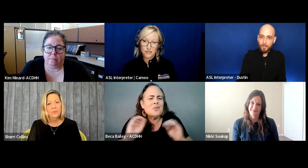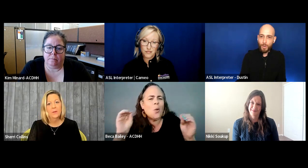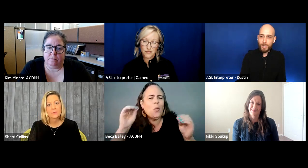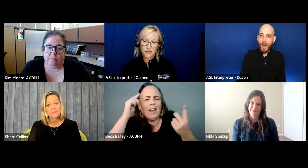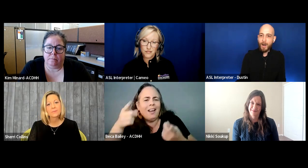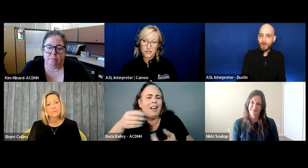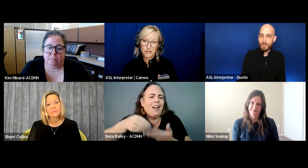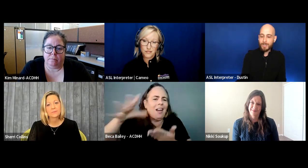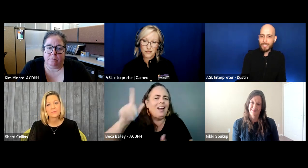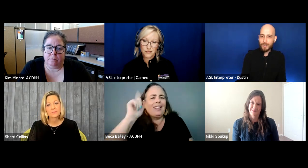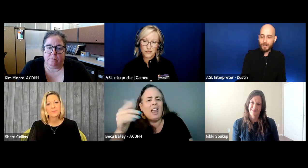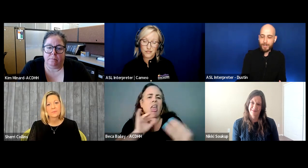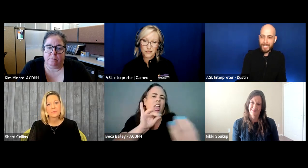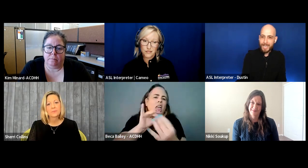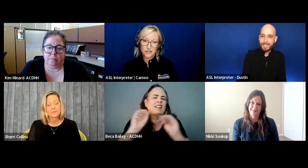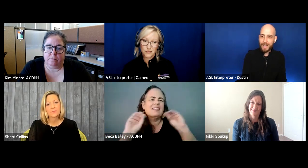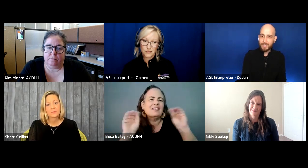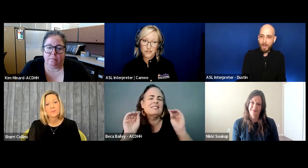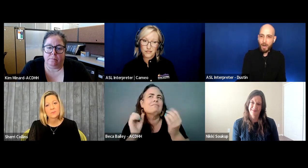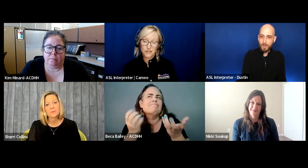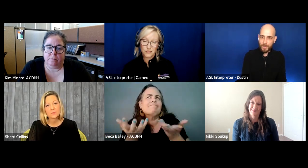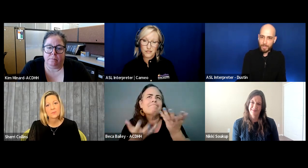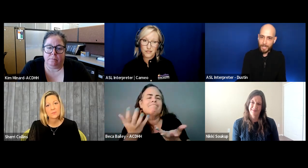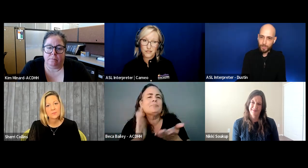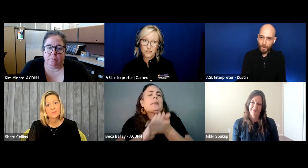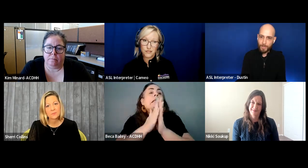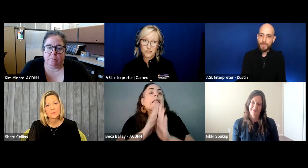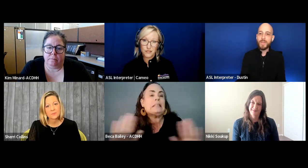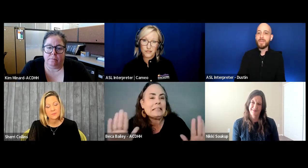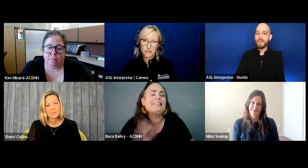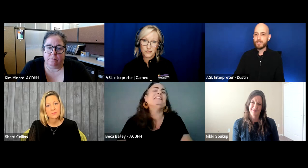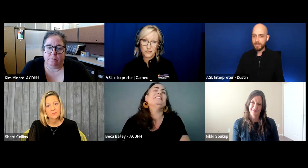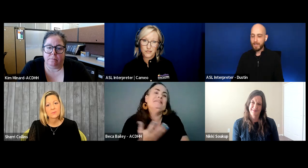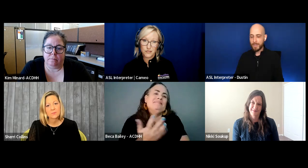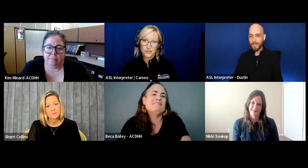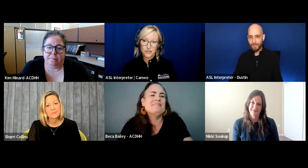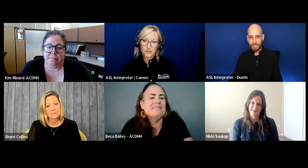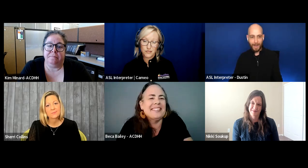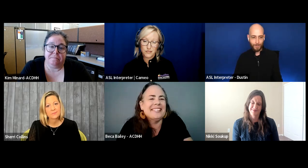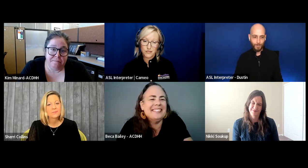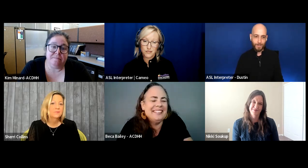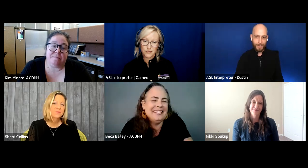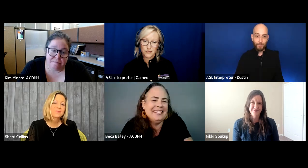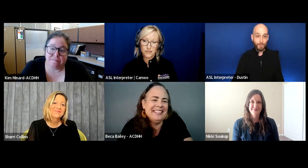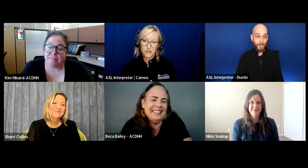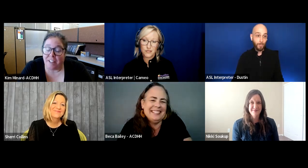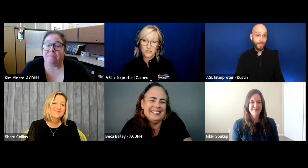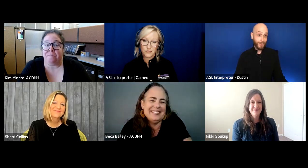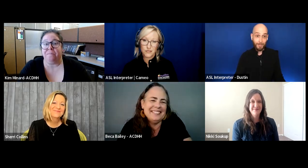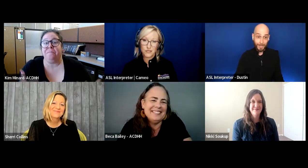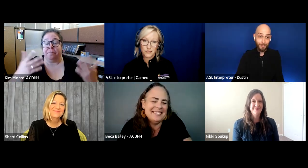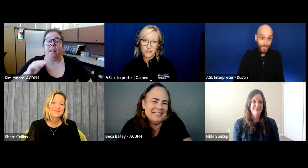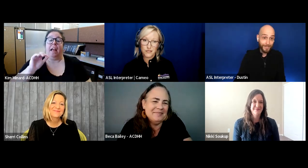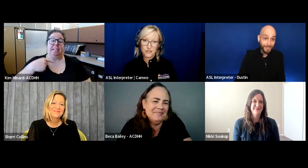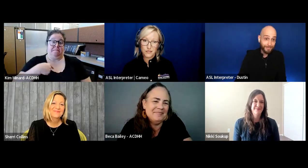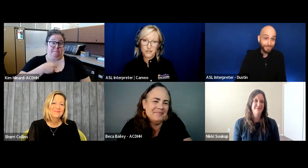the beginning. Put our needs at the top of the list rather than thinking of us afterward. And that will really help